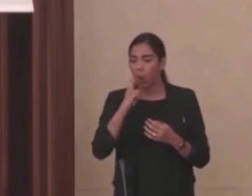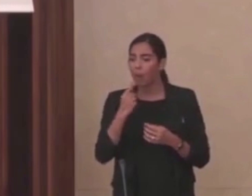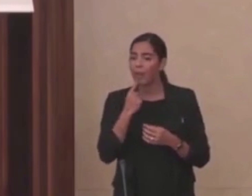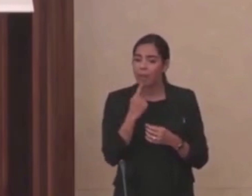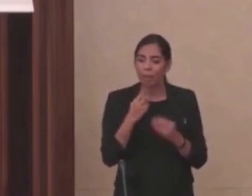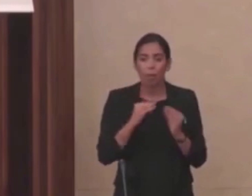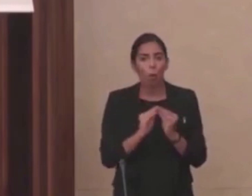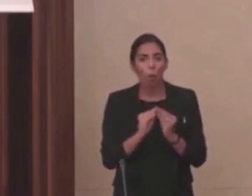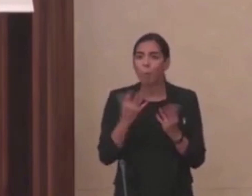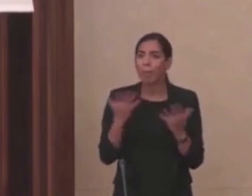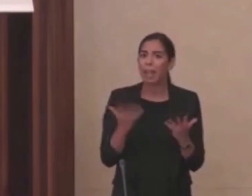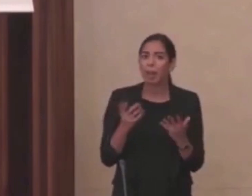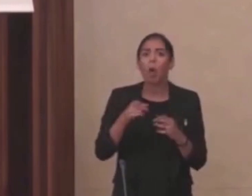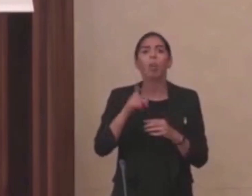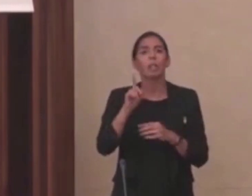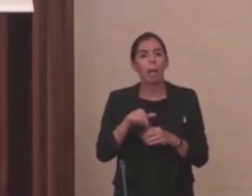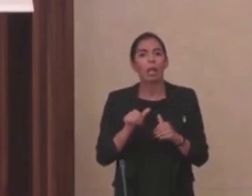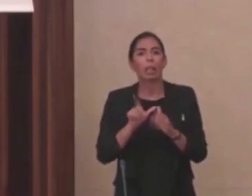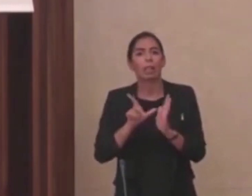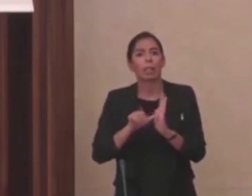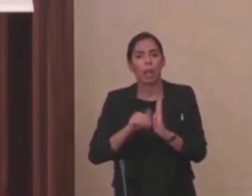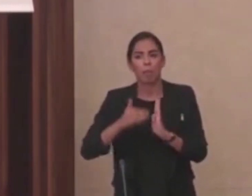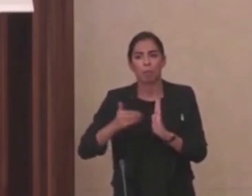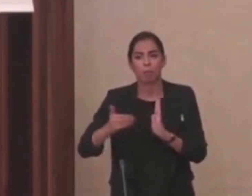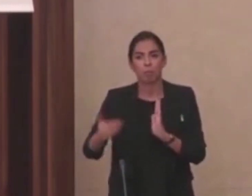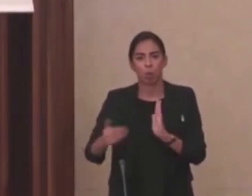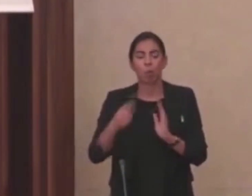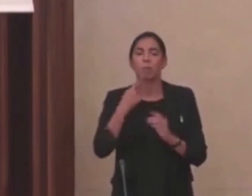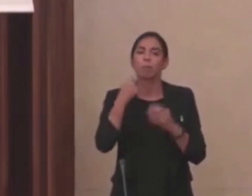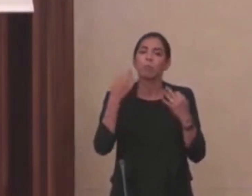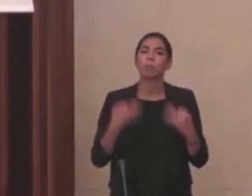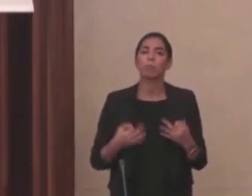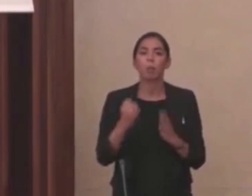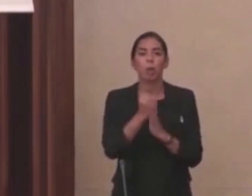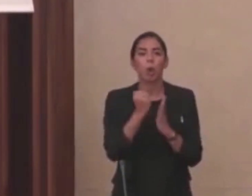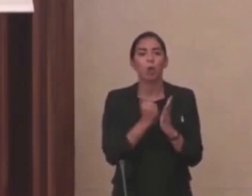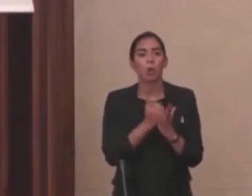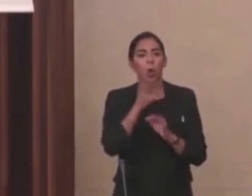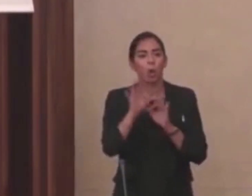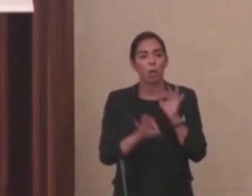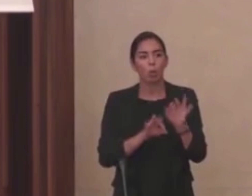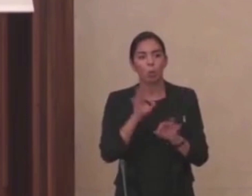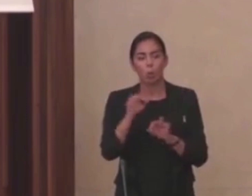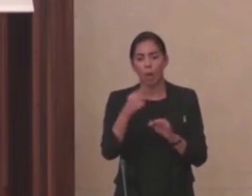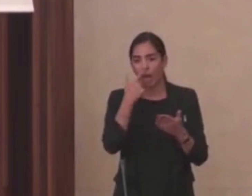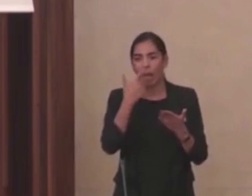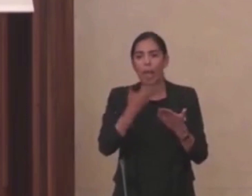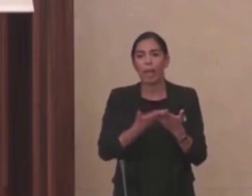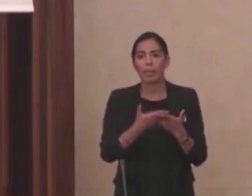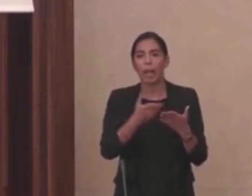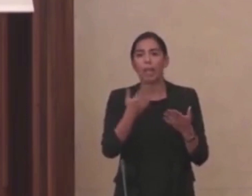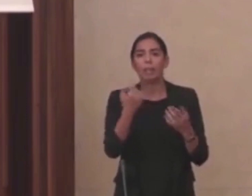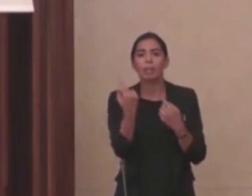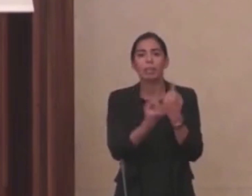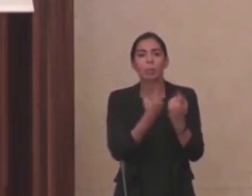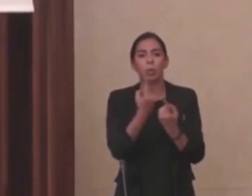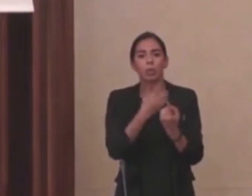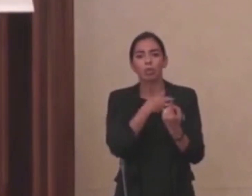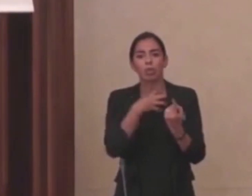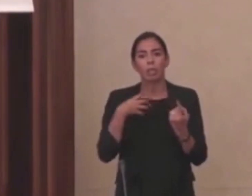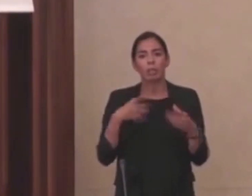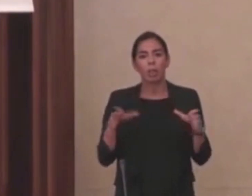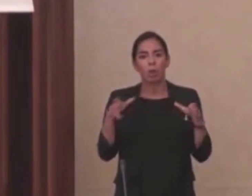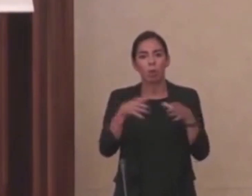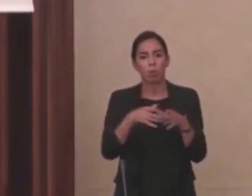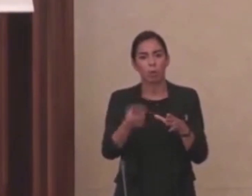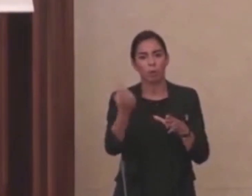decided who had to do where, how, and when. They defined protocols, treatment protocols based